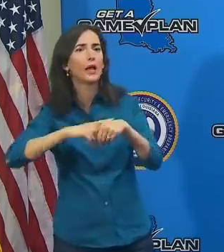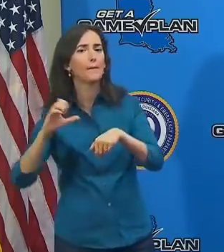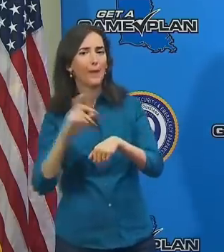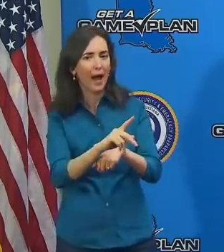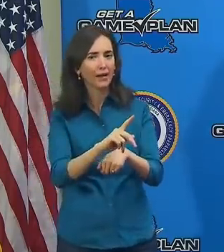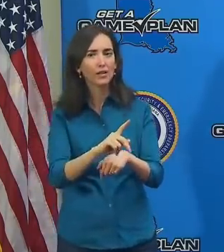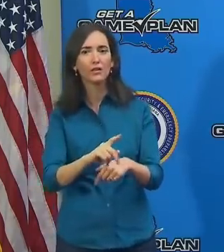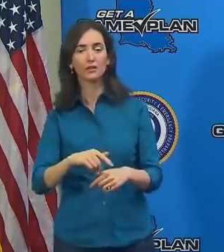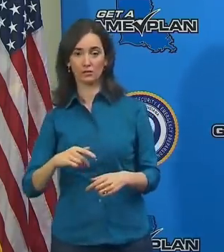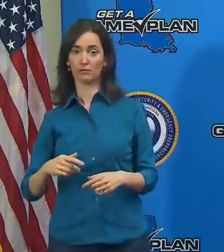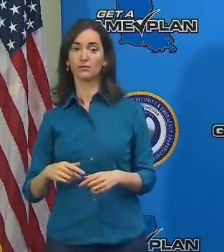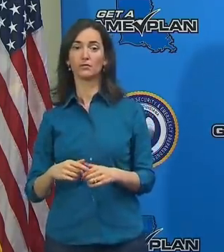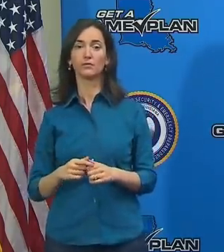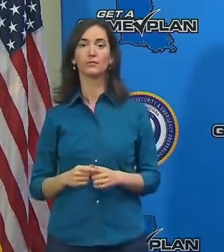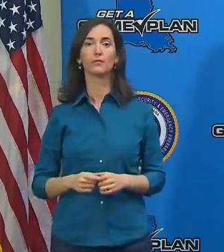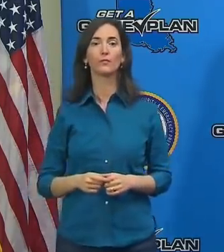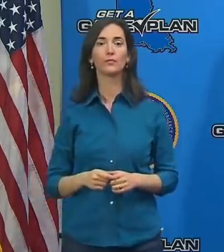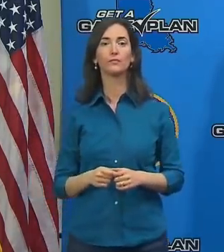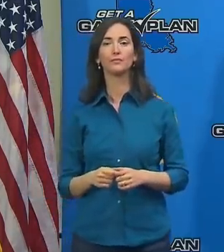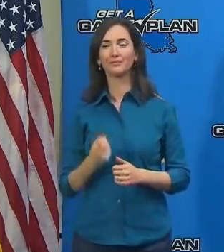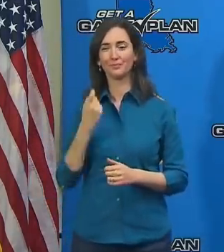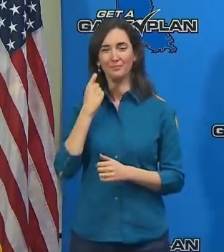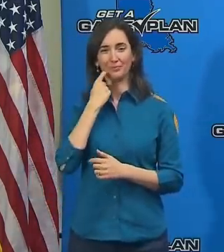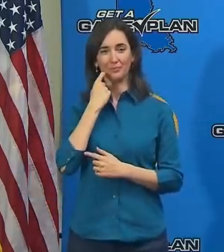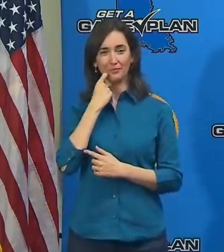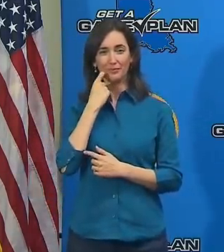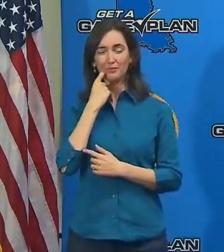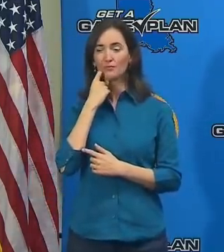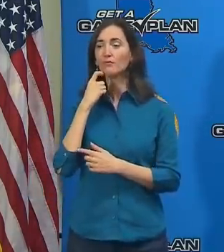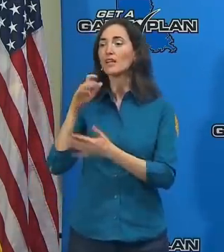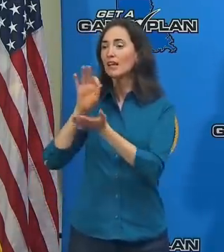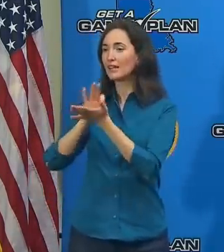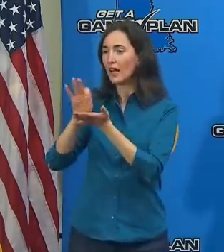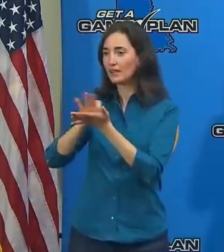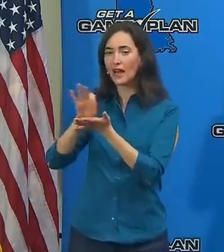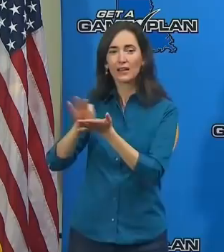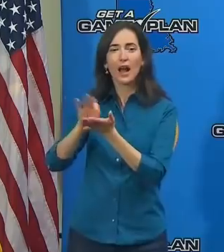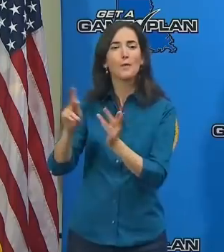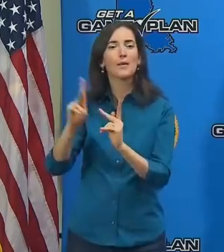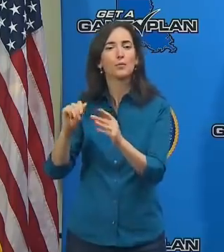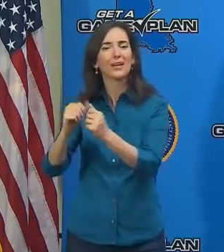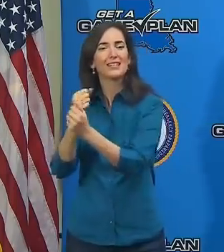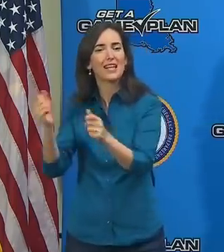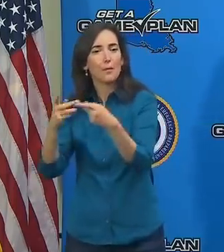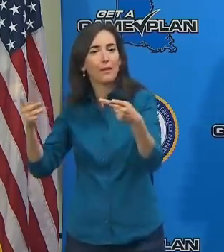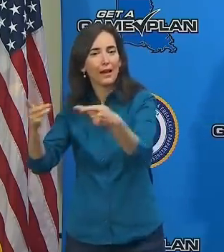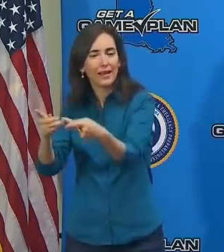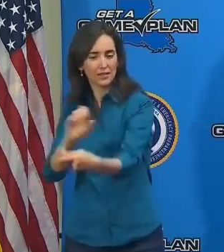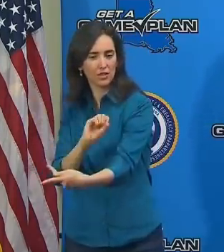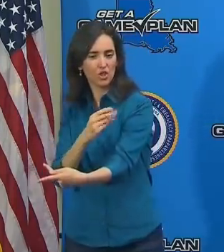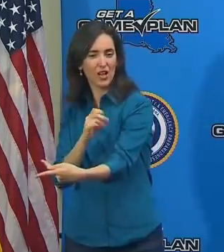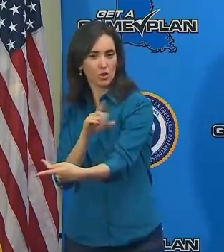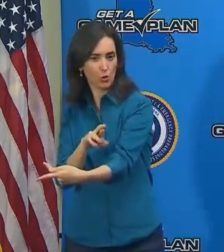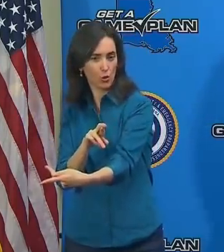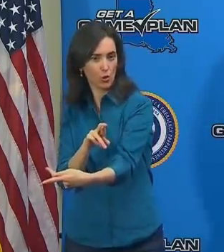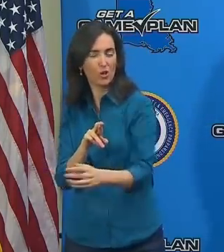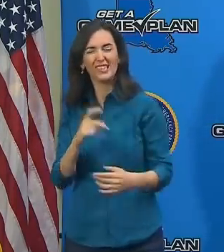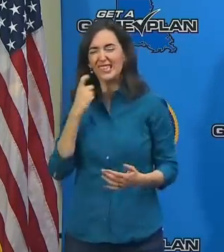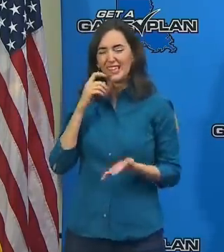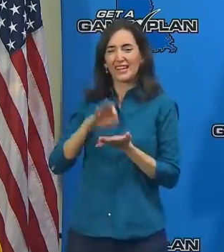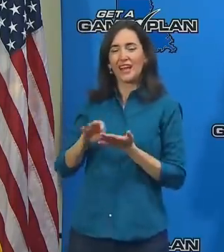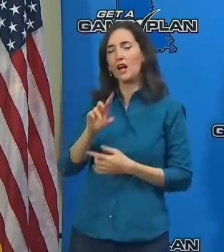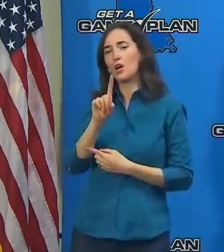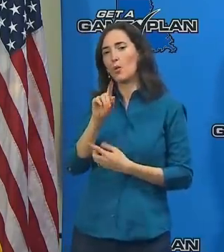The last count that I had shortly before coming over here is we have 1,542 individuals being sheltered across the state. That is in at least